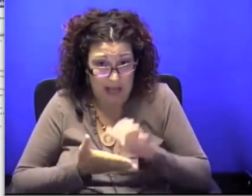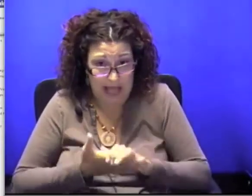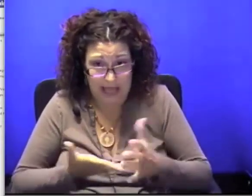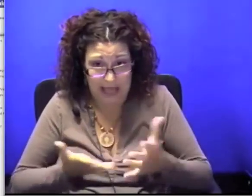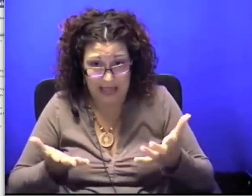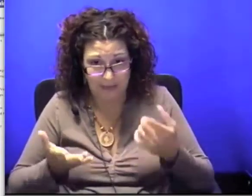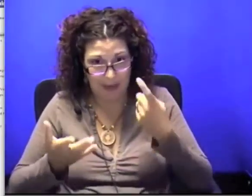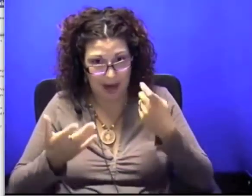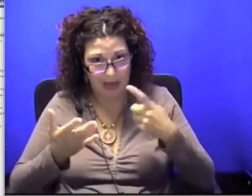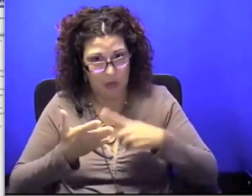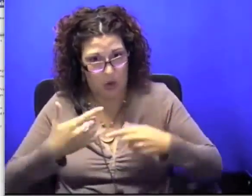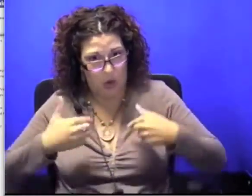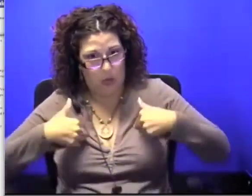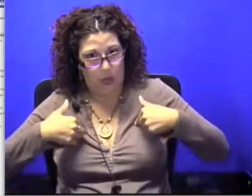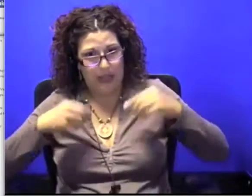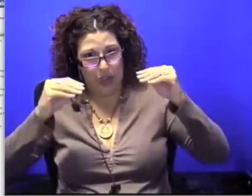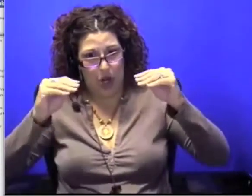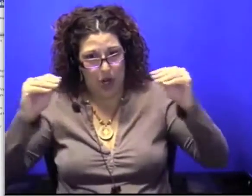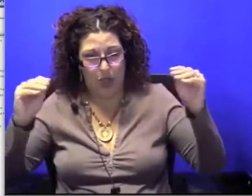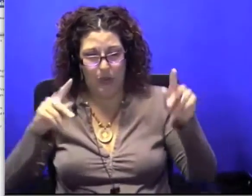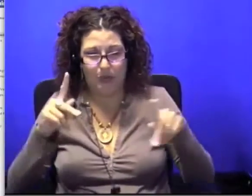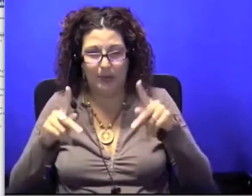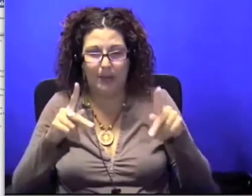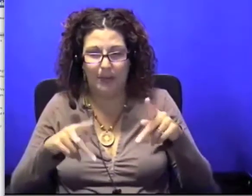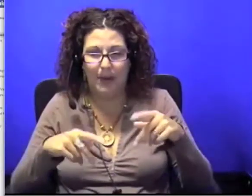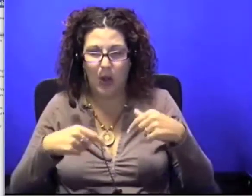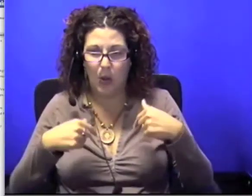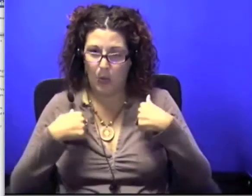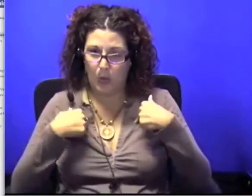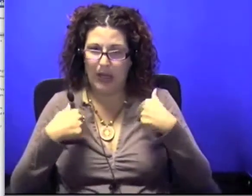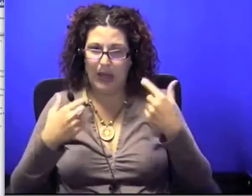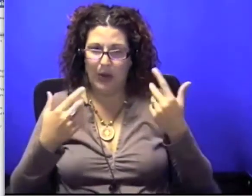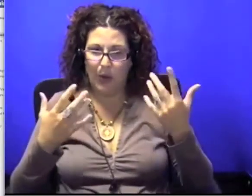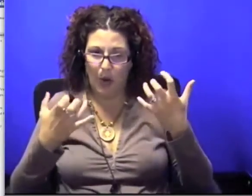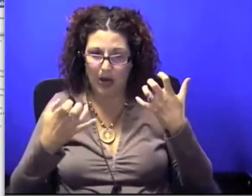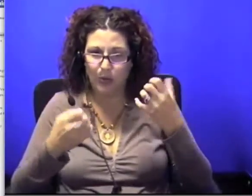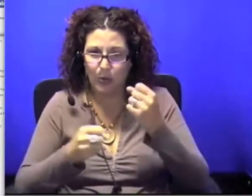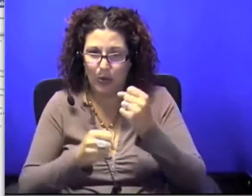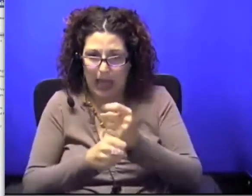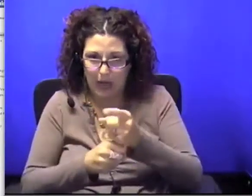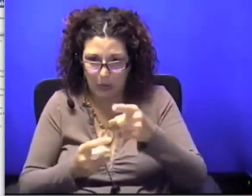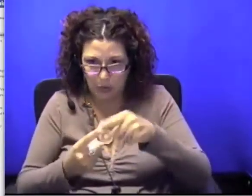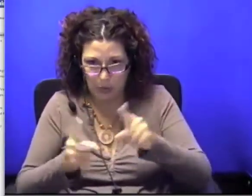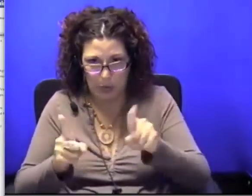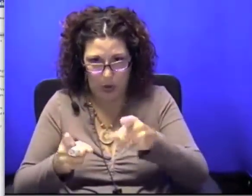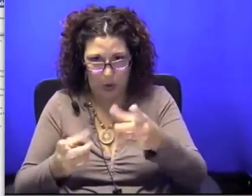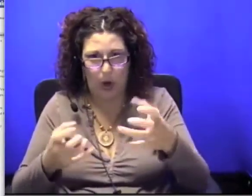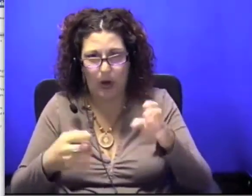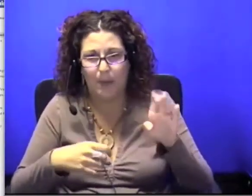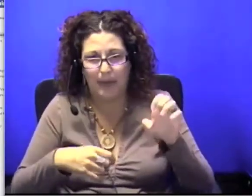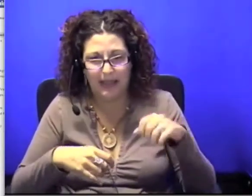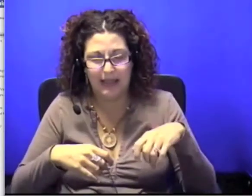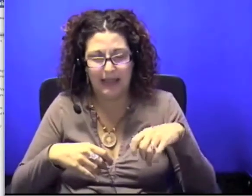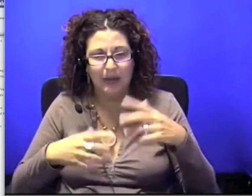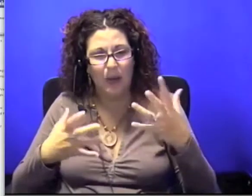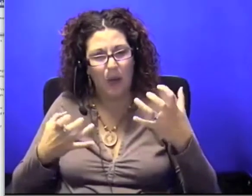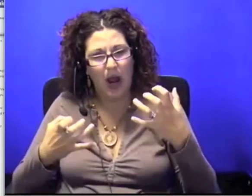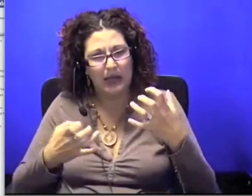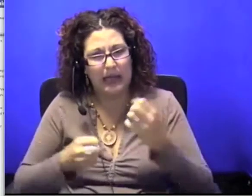away because of what we have taught. We want to get you where you want to be. We want to get you